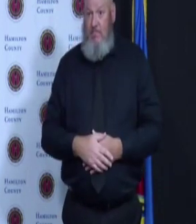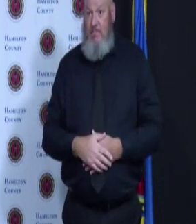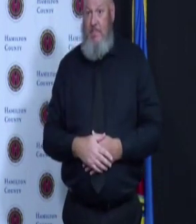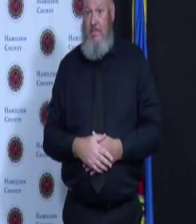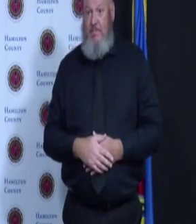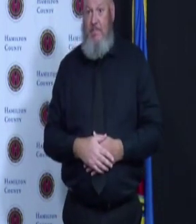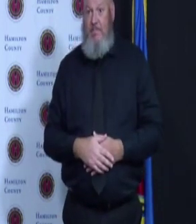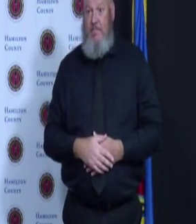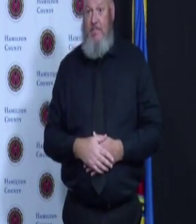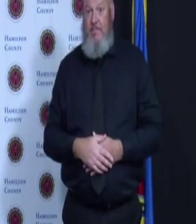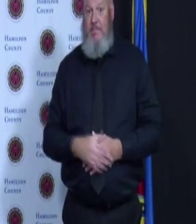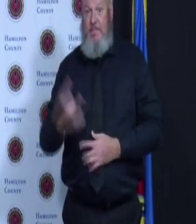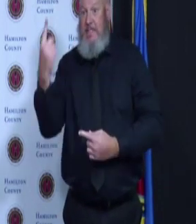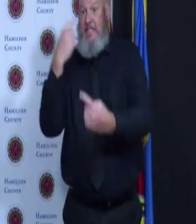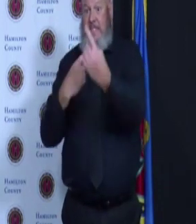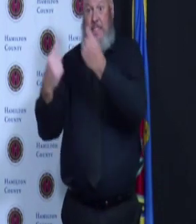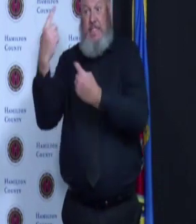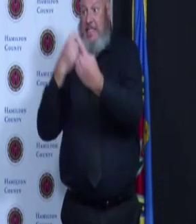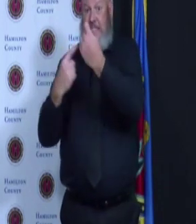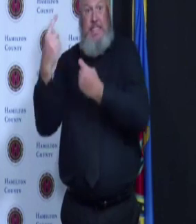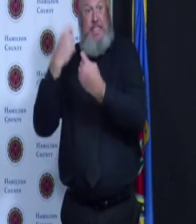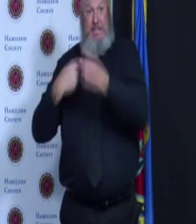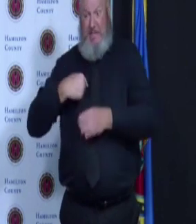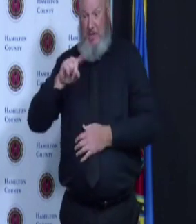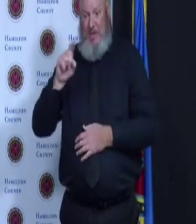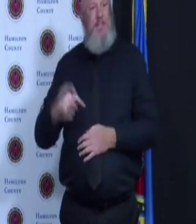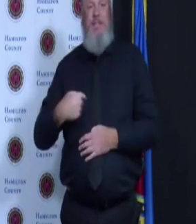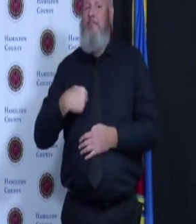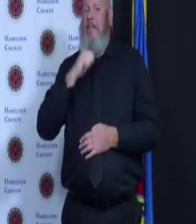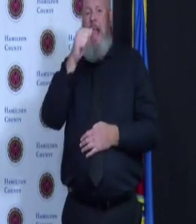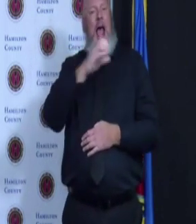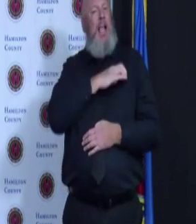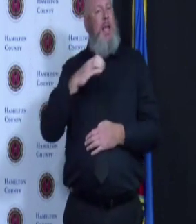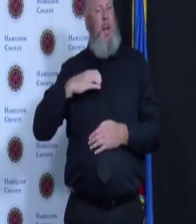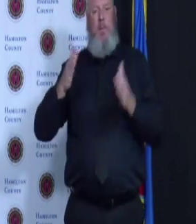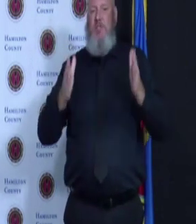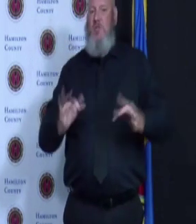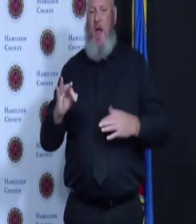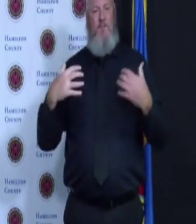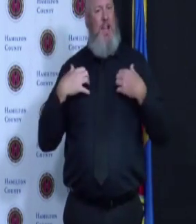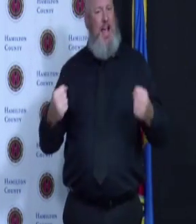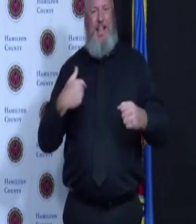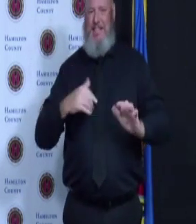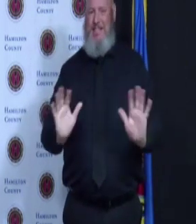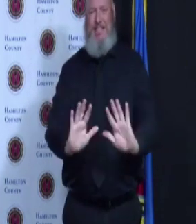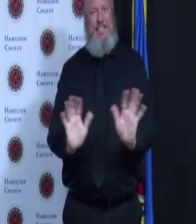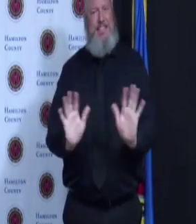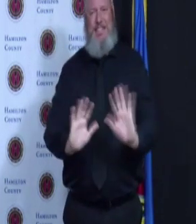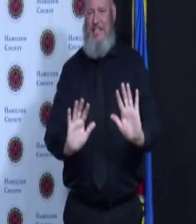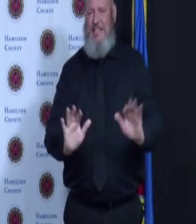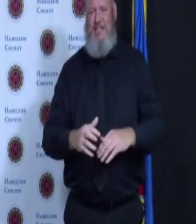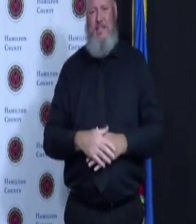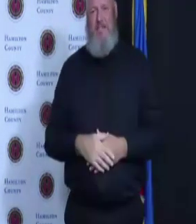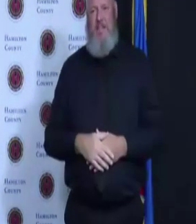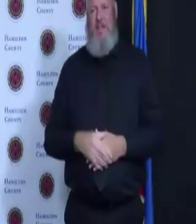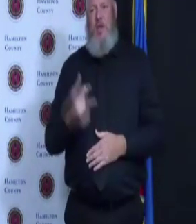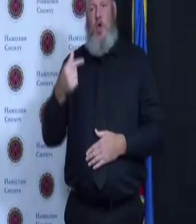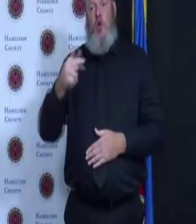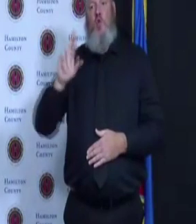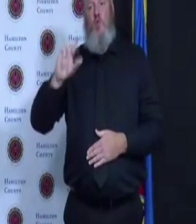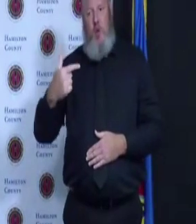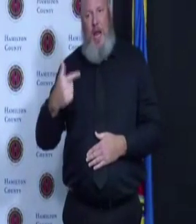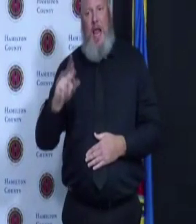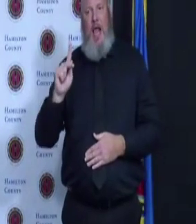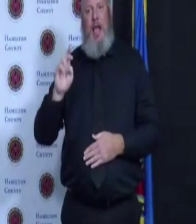Health, and Greg Kesterman is not here every day because he is overwhelmed with the work that he is doing, and I frankly don't think it's a very good use of his